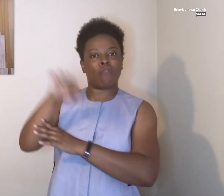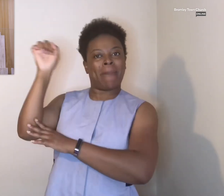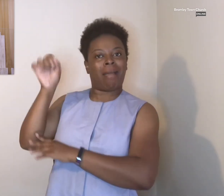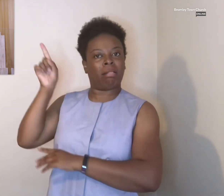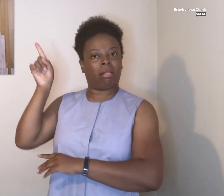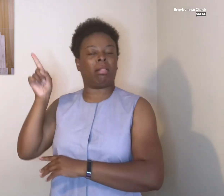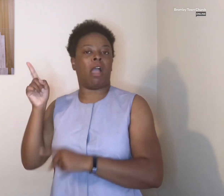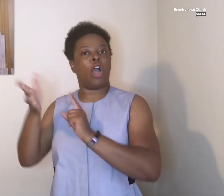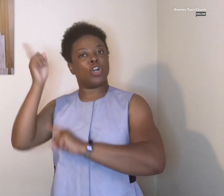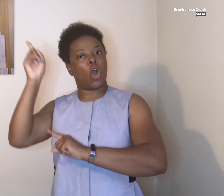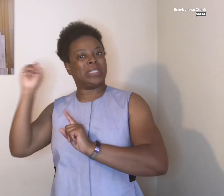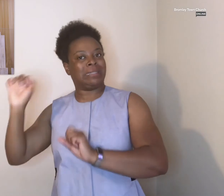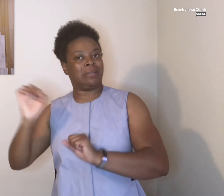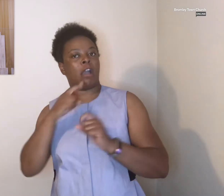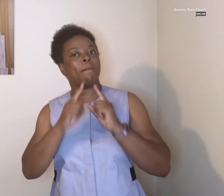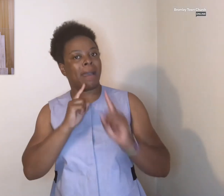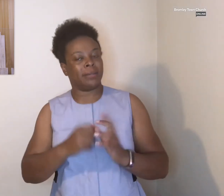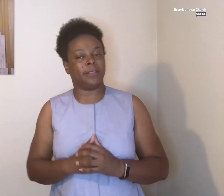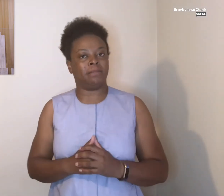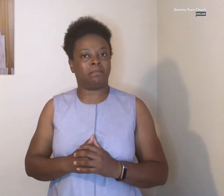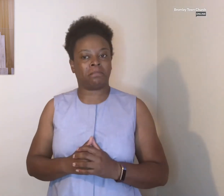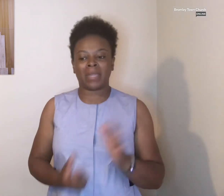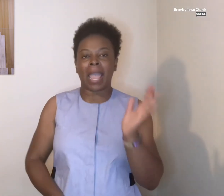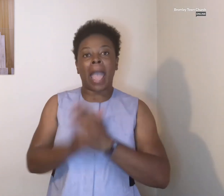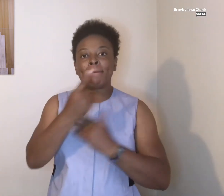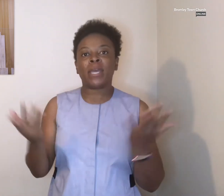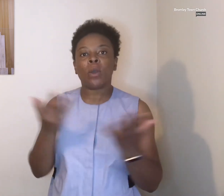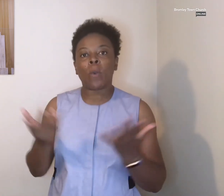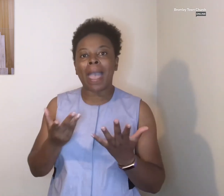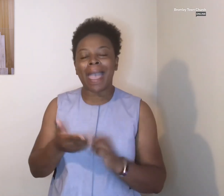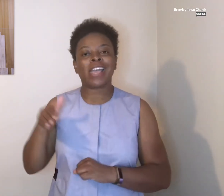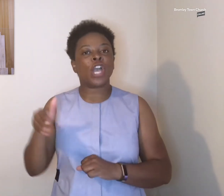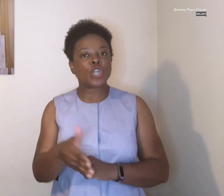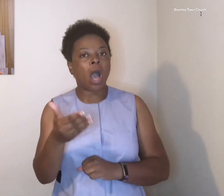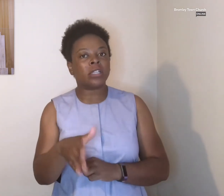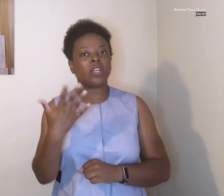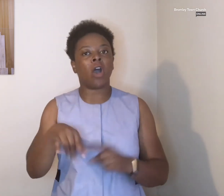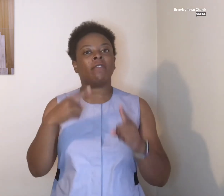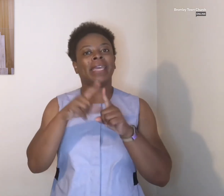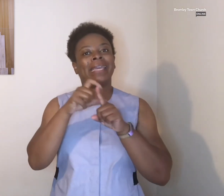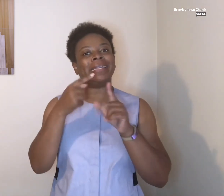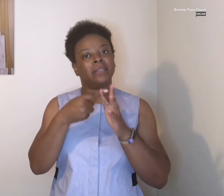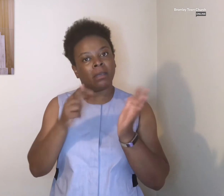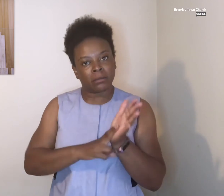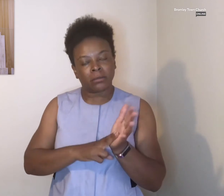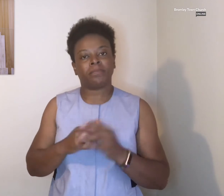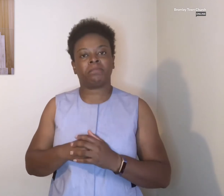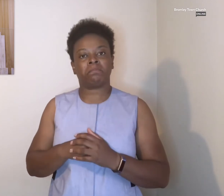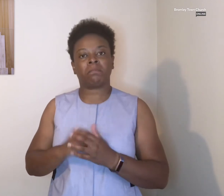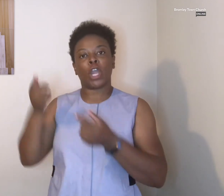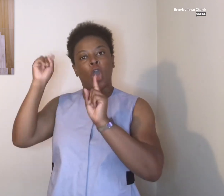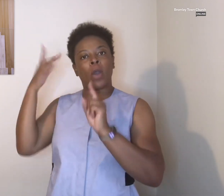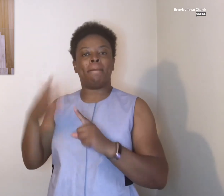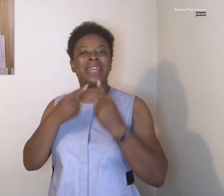sin takes place in the place called the Garden of Eden. This was a place where God had commanded Adam this, and I read from Genesis